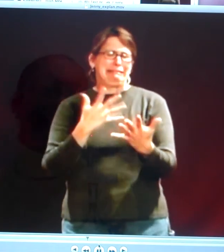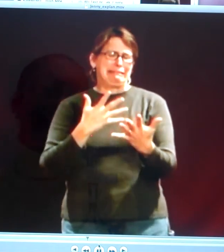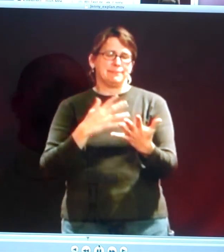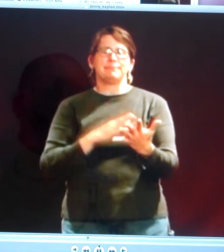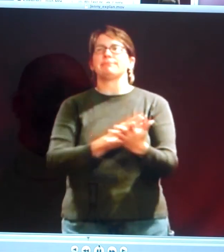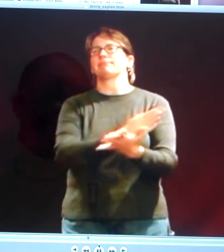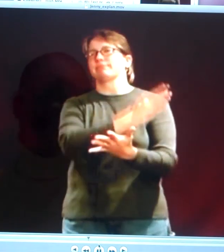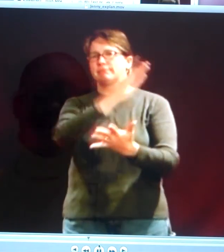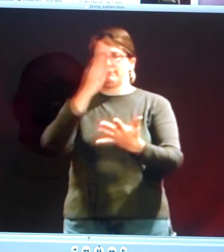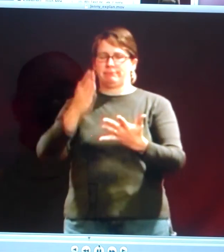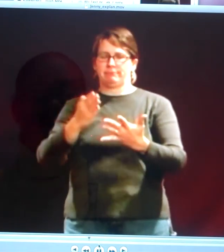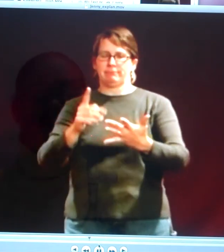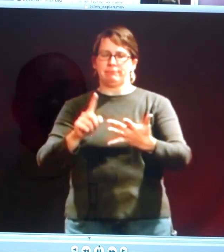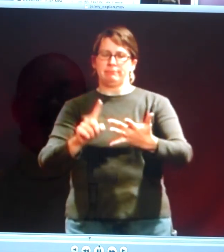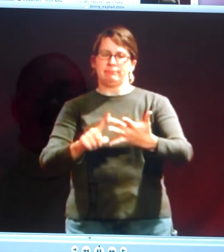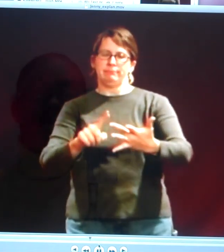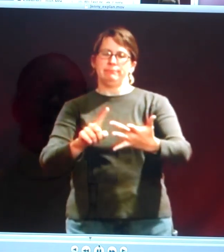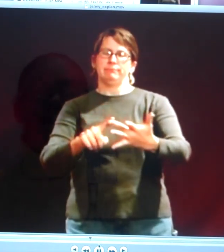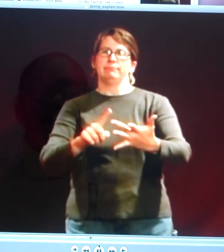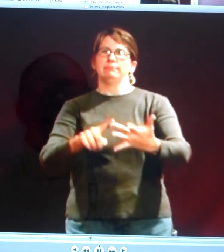I have never used it.